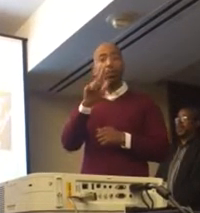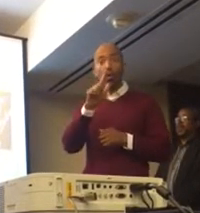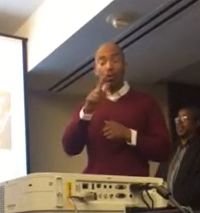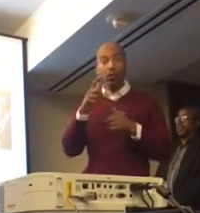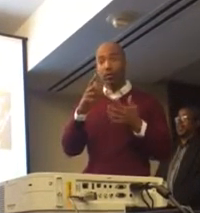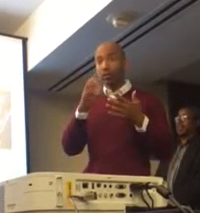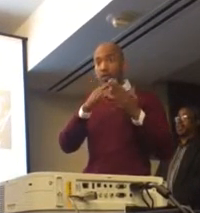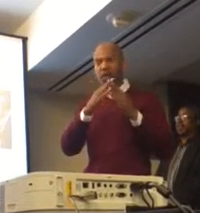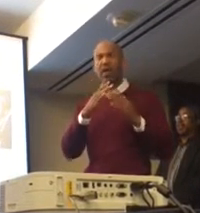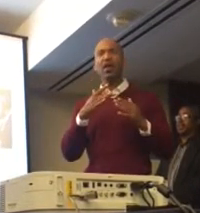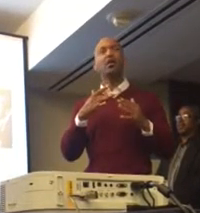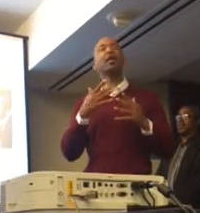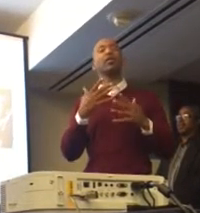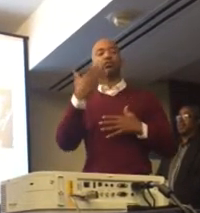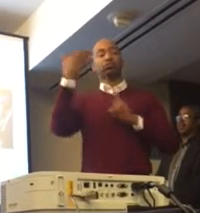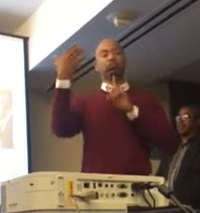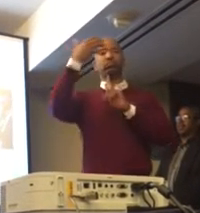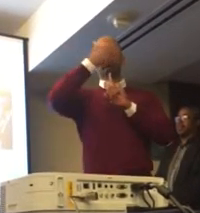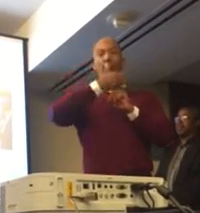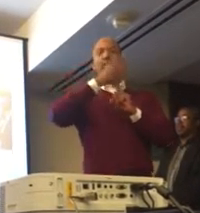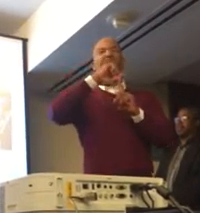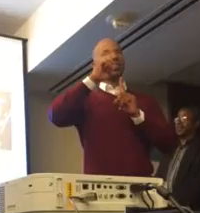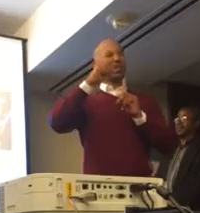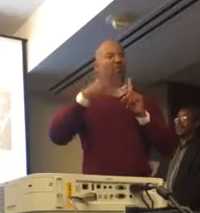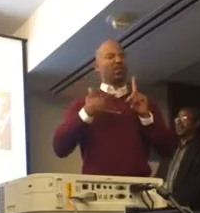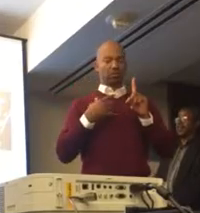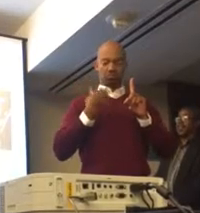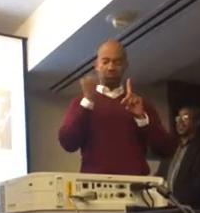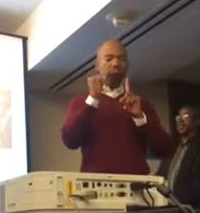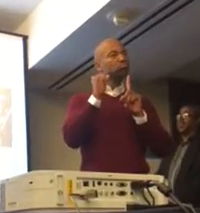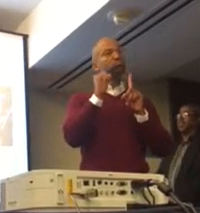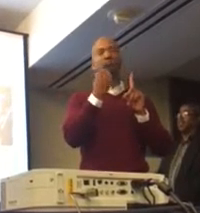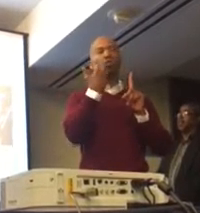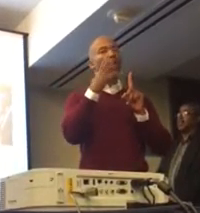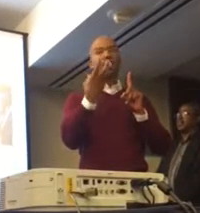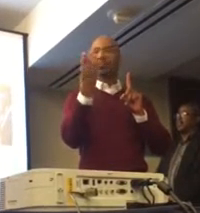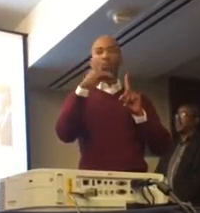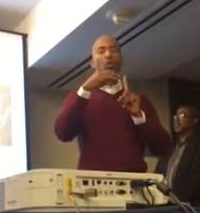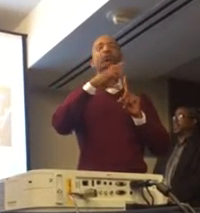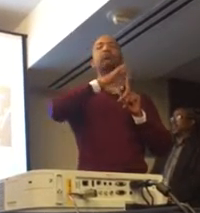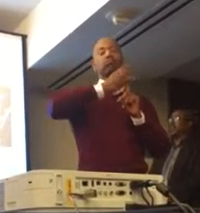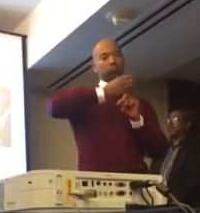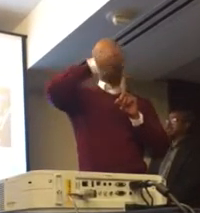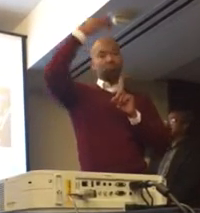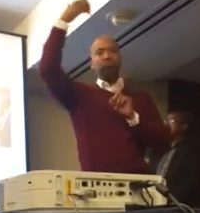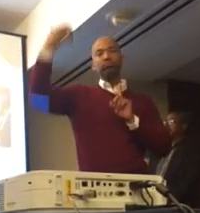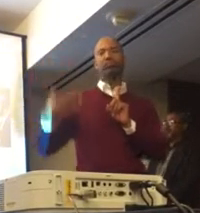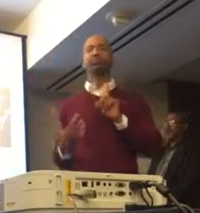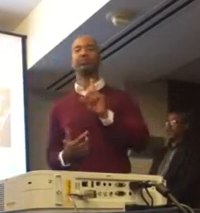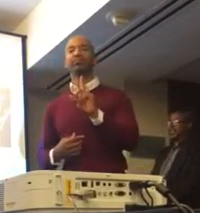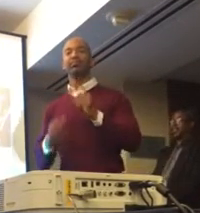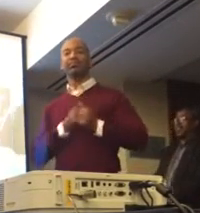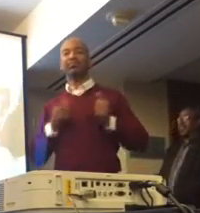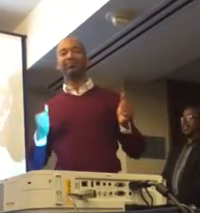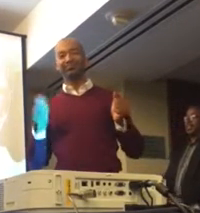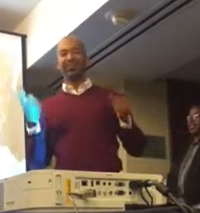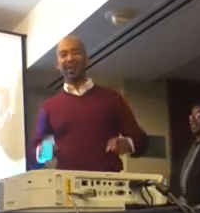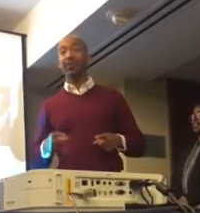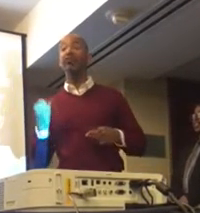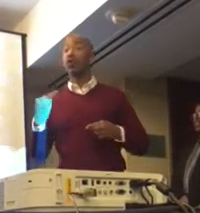this is how he emerged. So I use him as an example because the